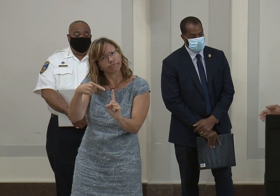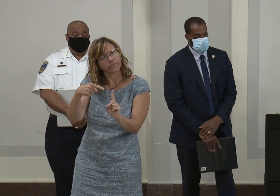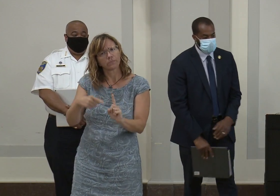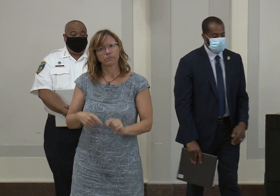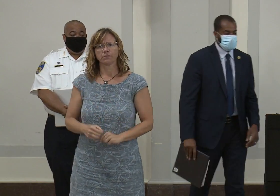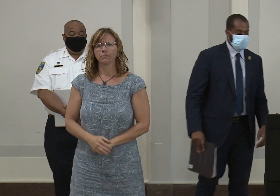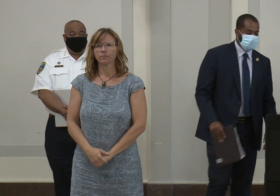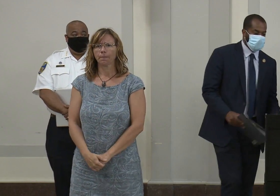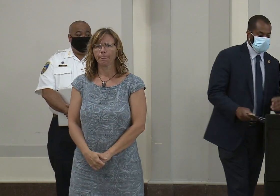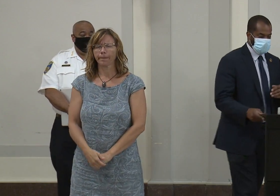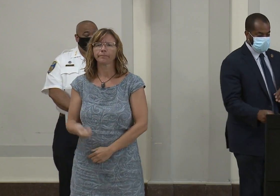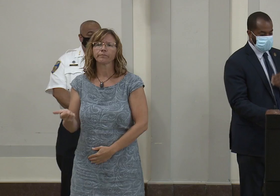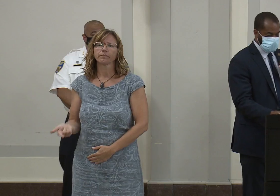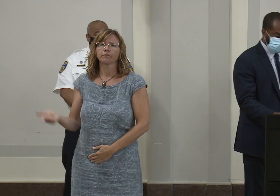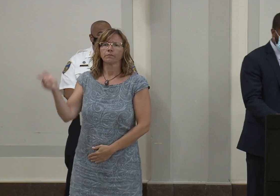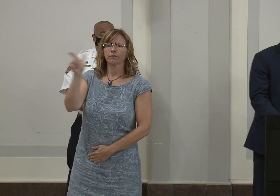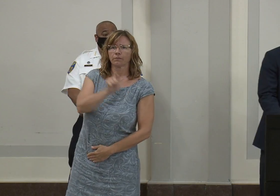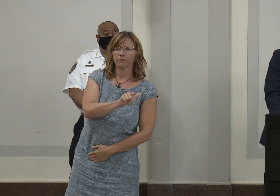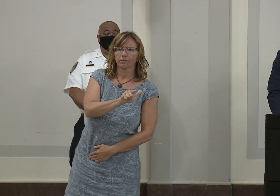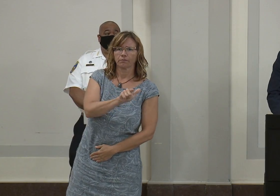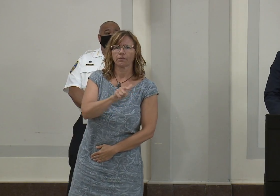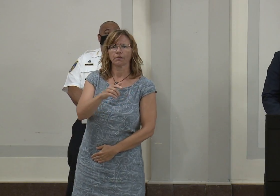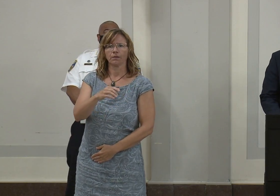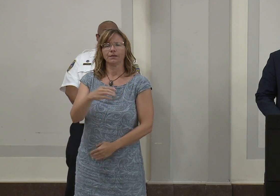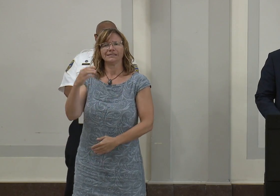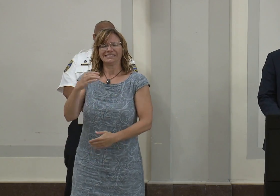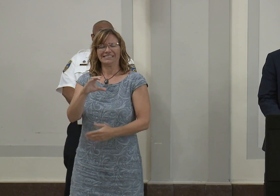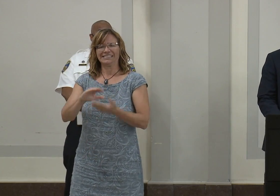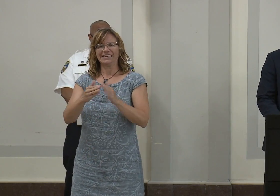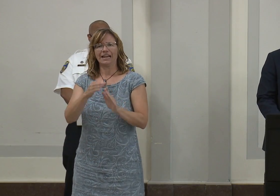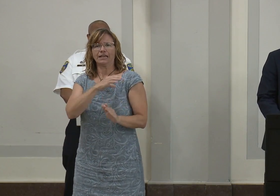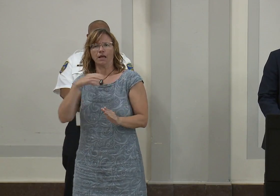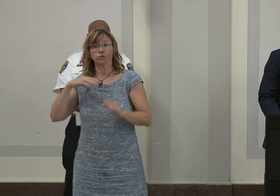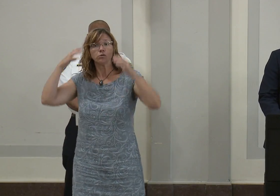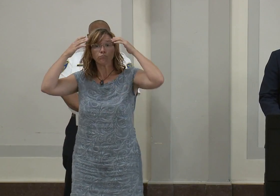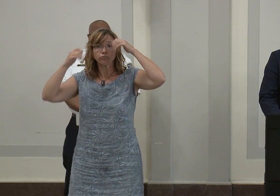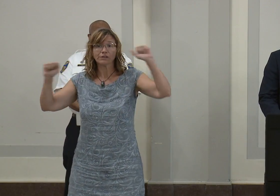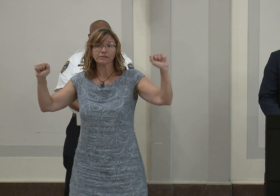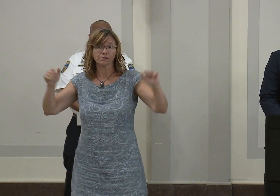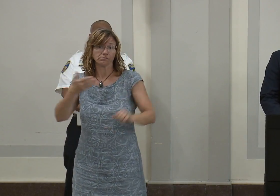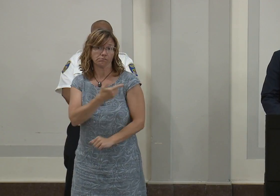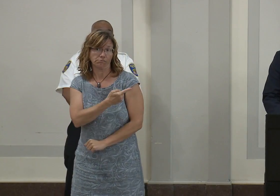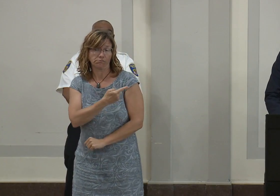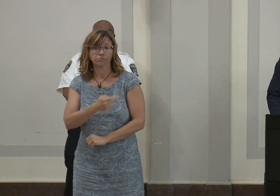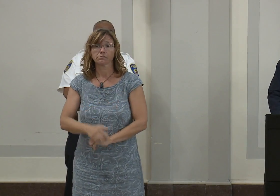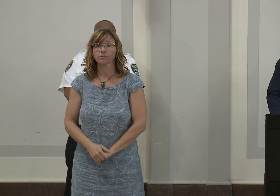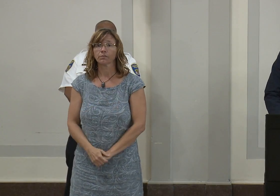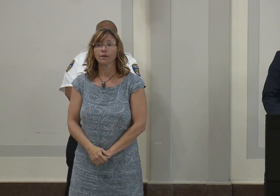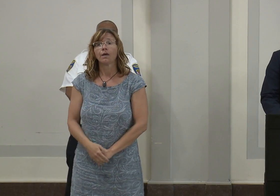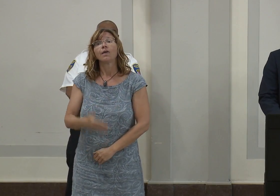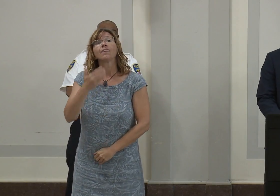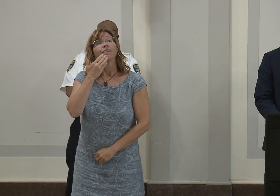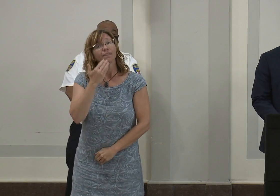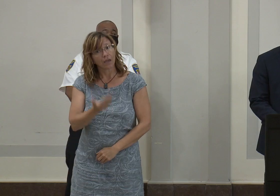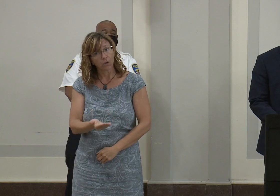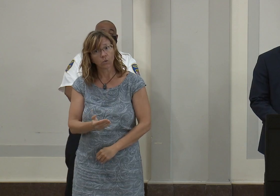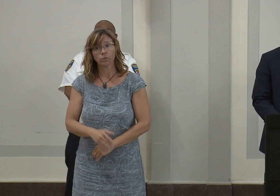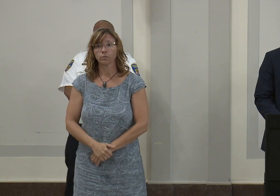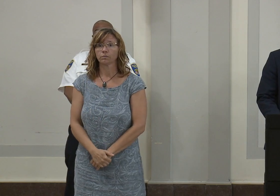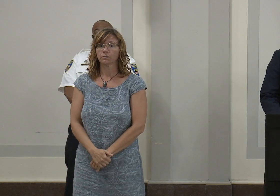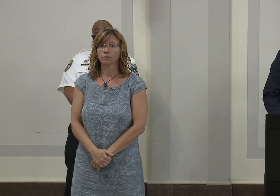Mr. President. Thank you, Lieutenant Holmes. I'm here standing in